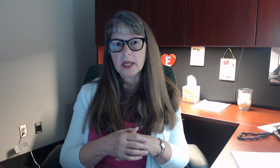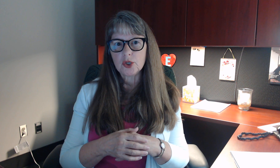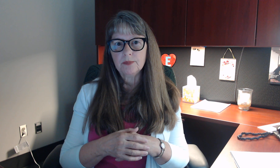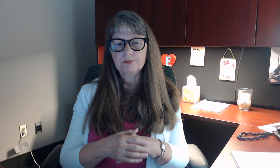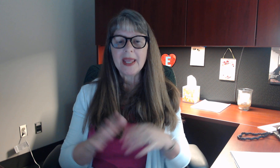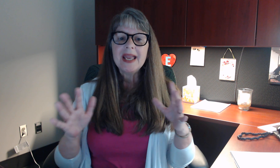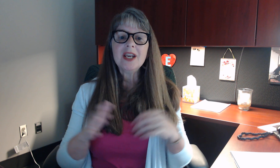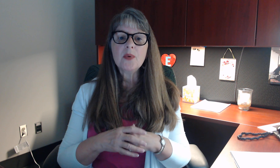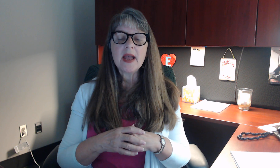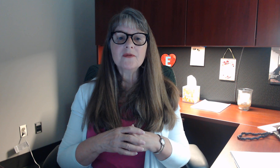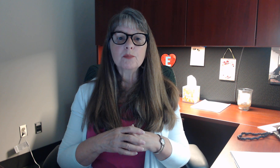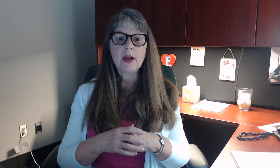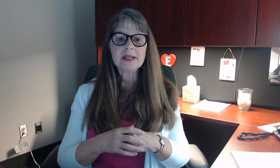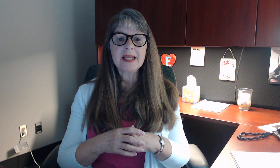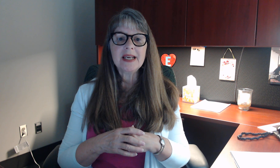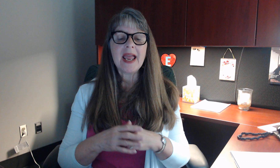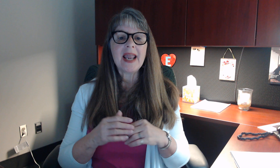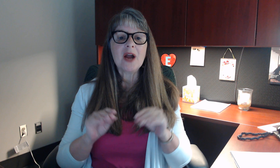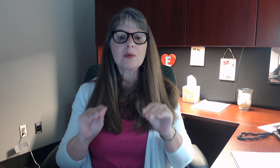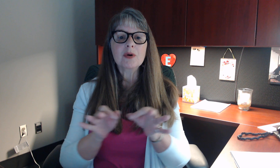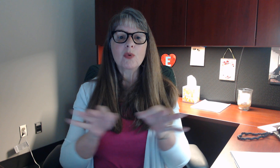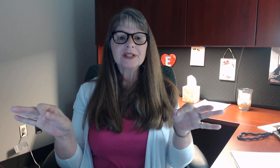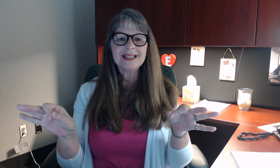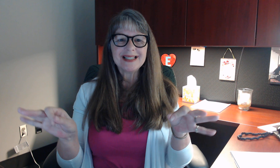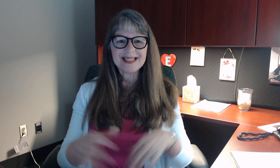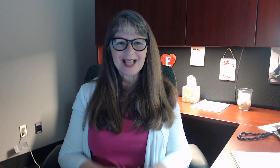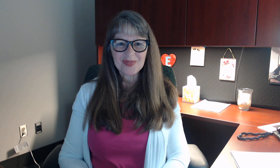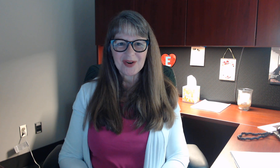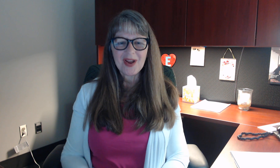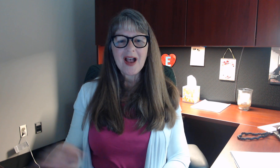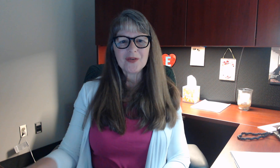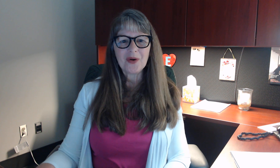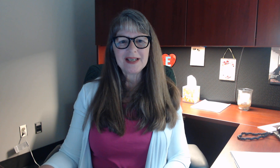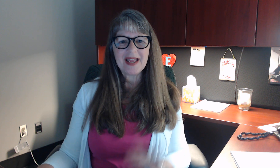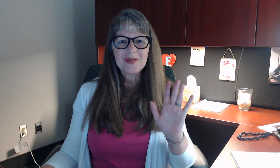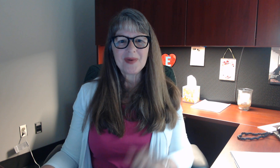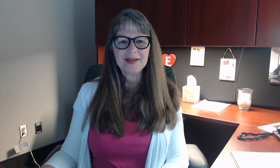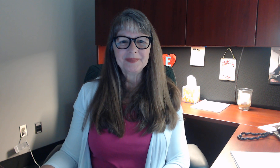orientation. Anyway, have fun practicing, and I will put more sentences out there. Have a great day. Bye.